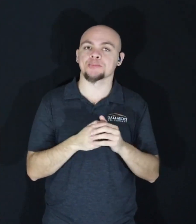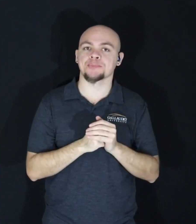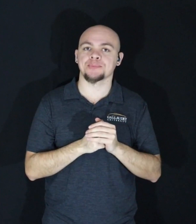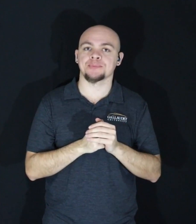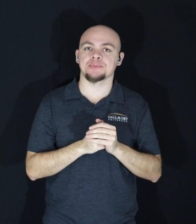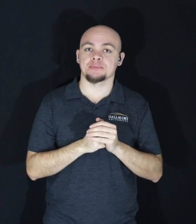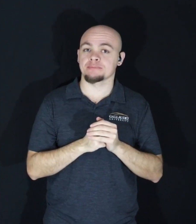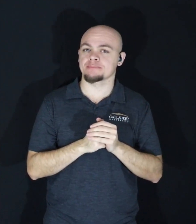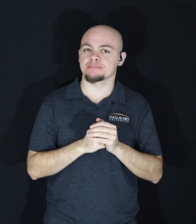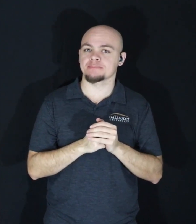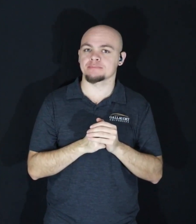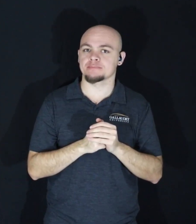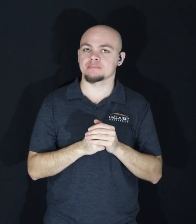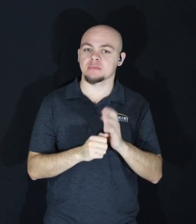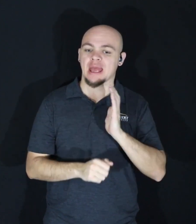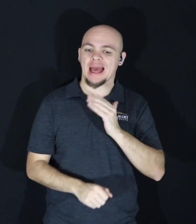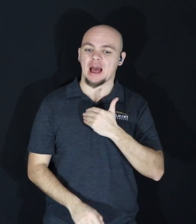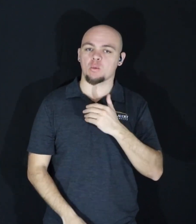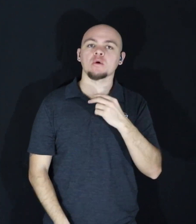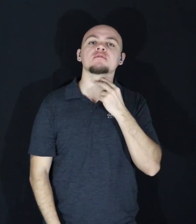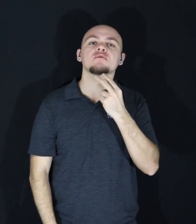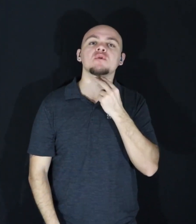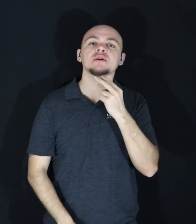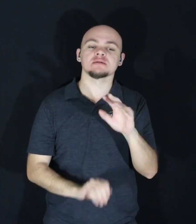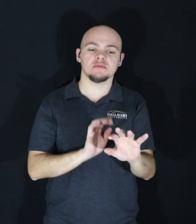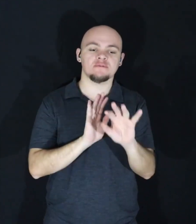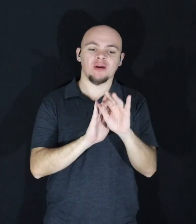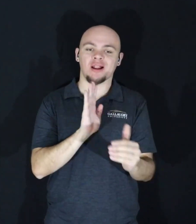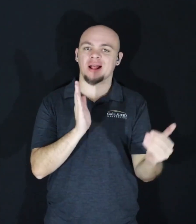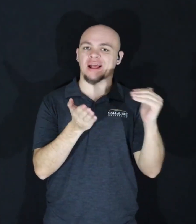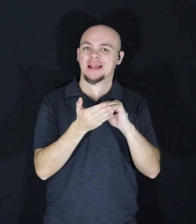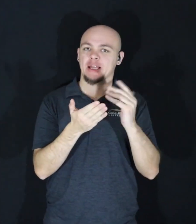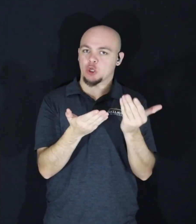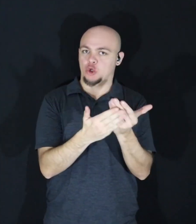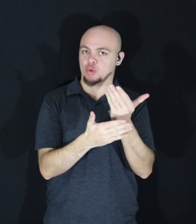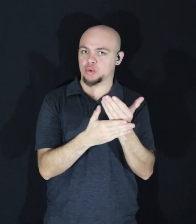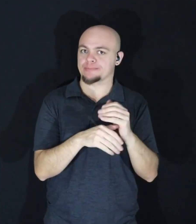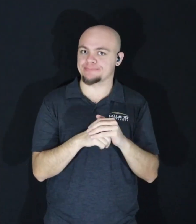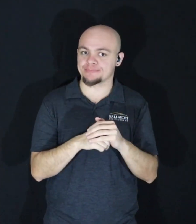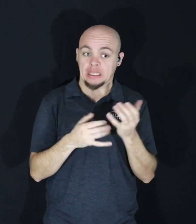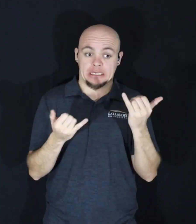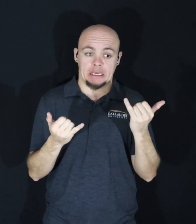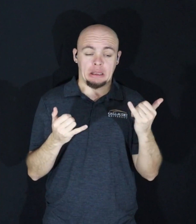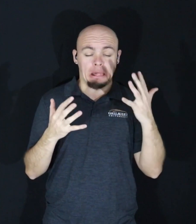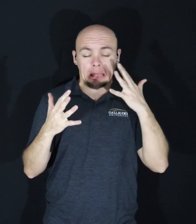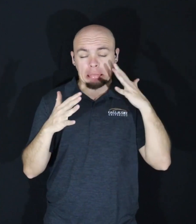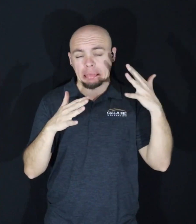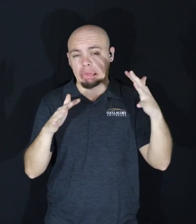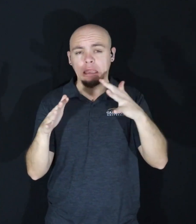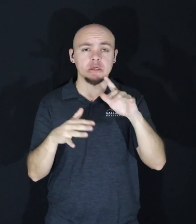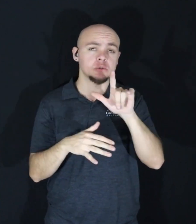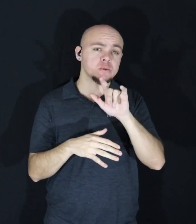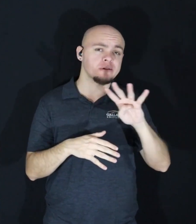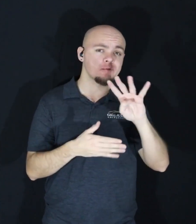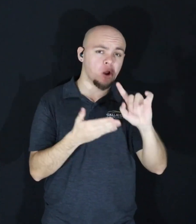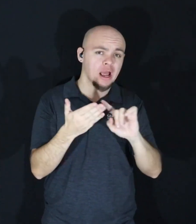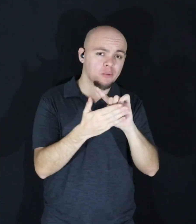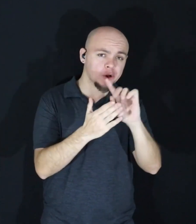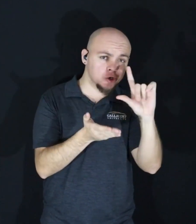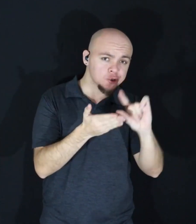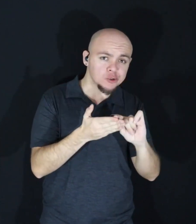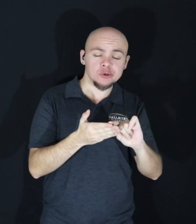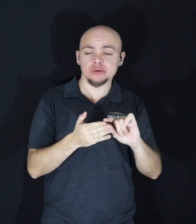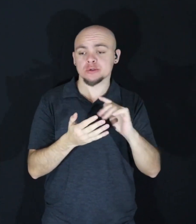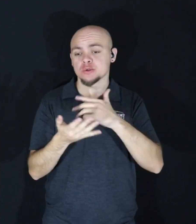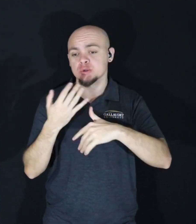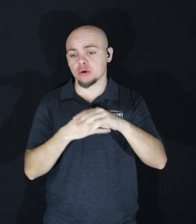we need to rediscover our voice. We are inundated with noise between a 24-hour news cycle, social media,